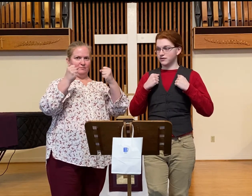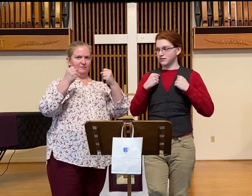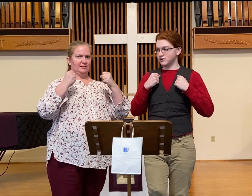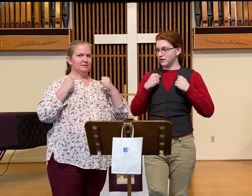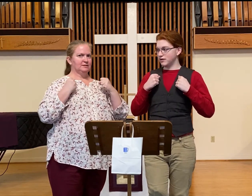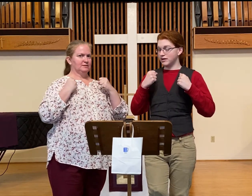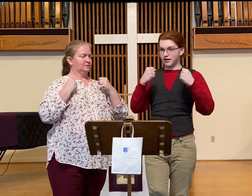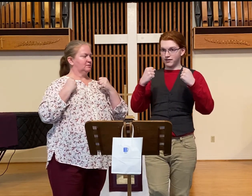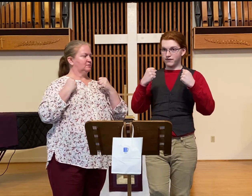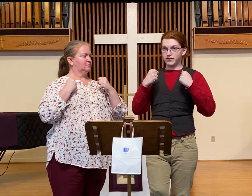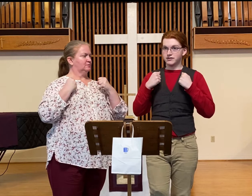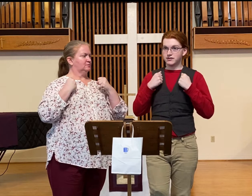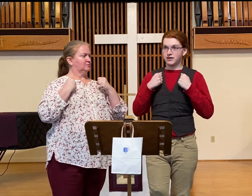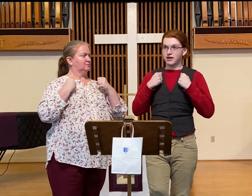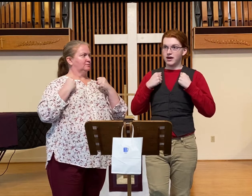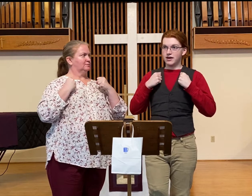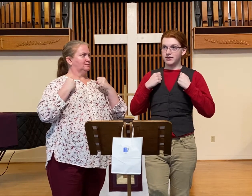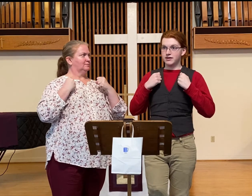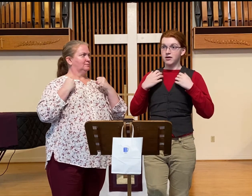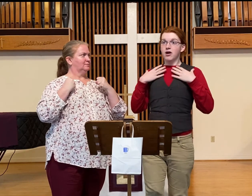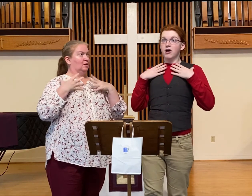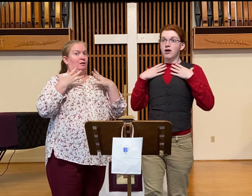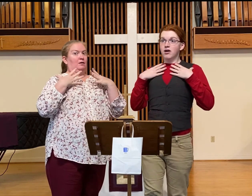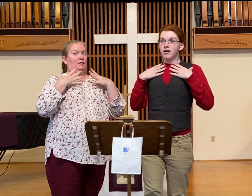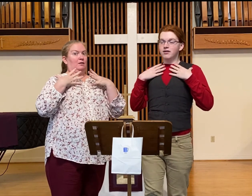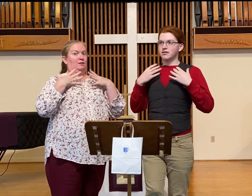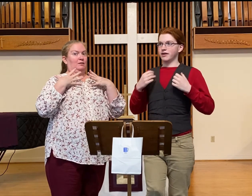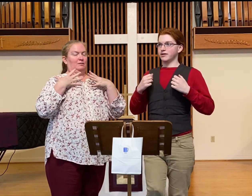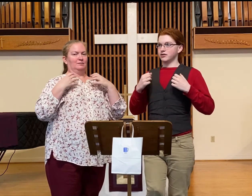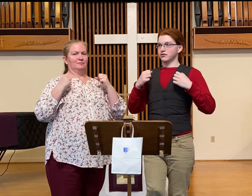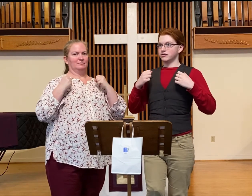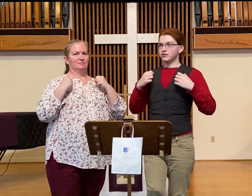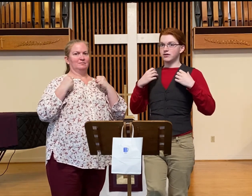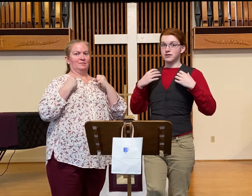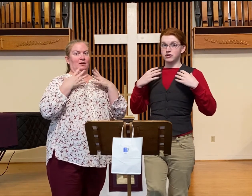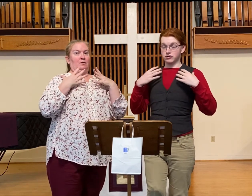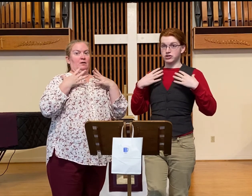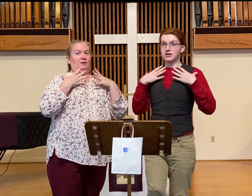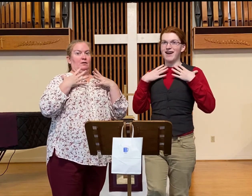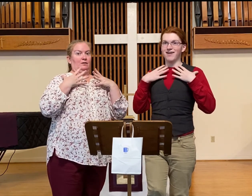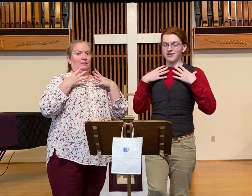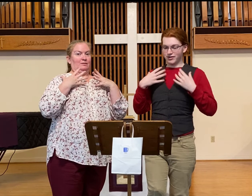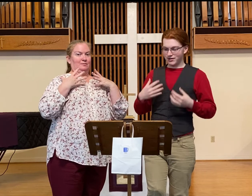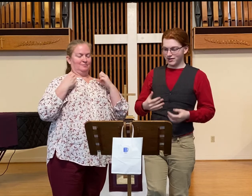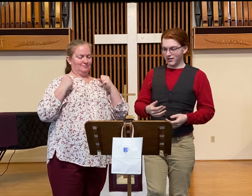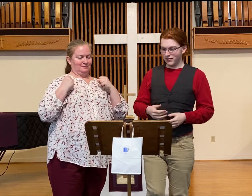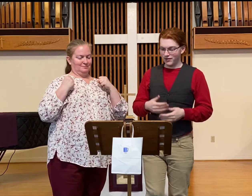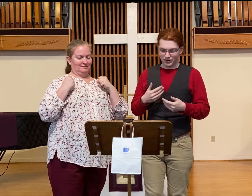it's fists. Yeah, this, and then like there's. You're scared,